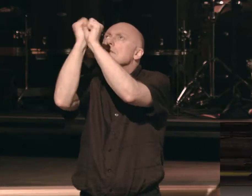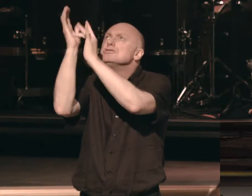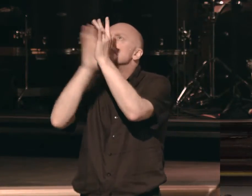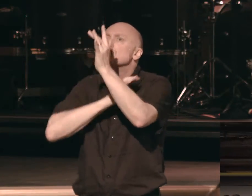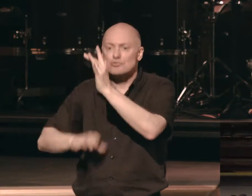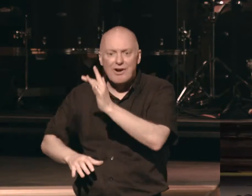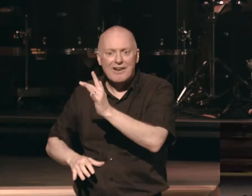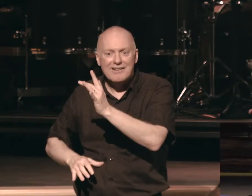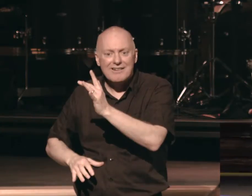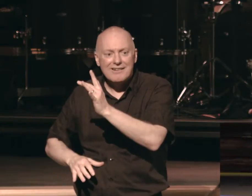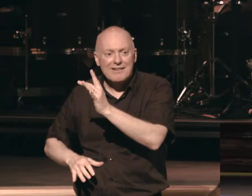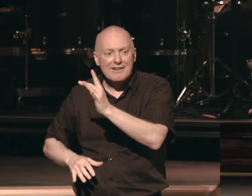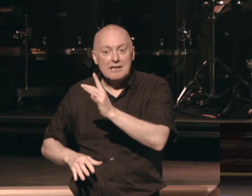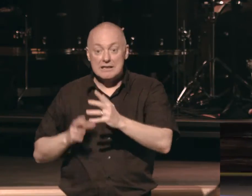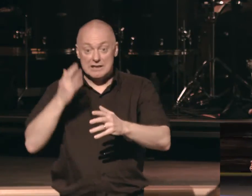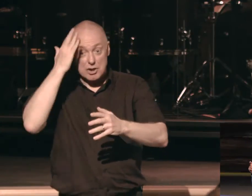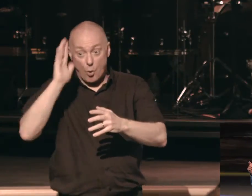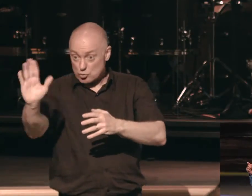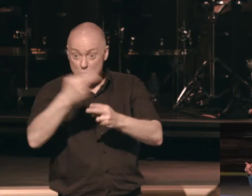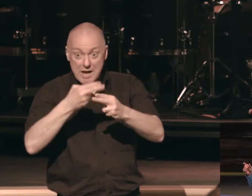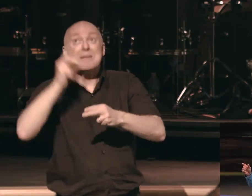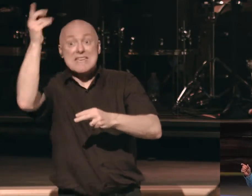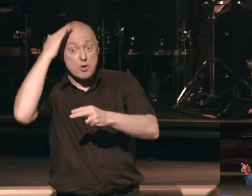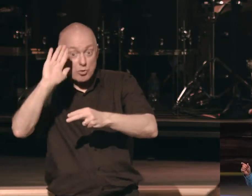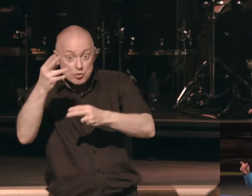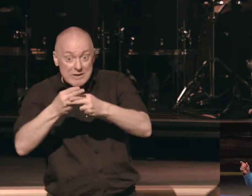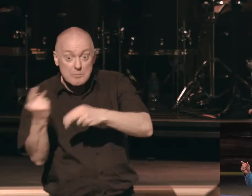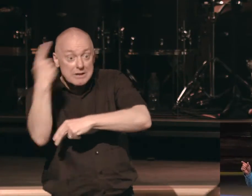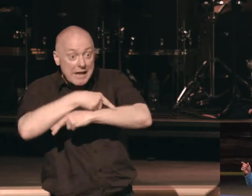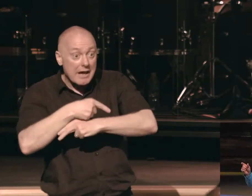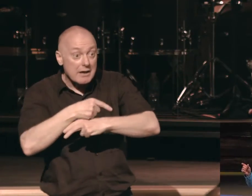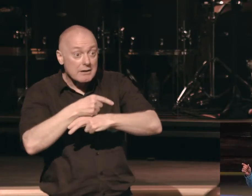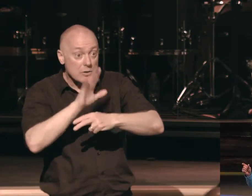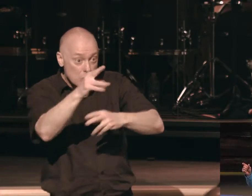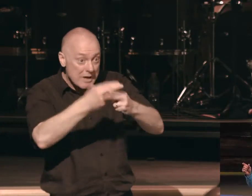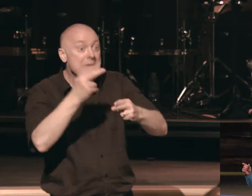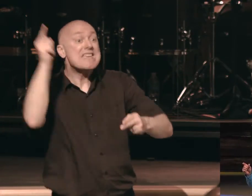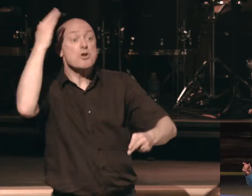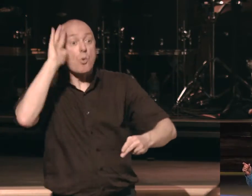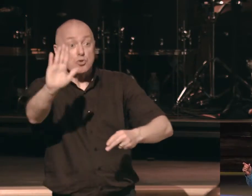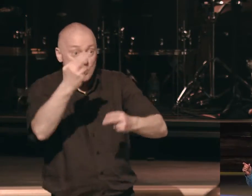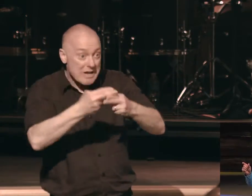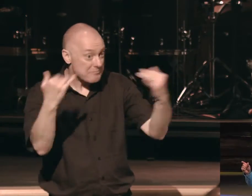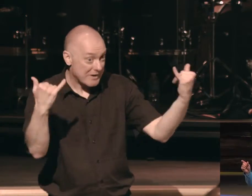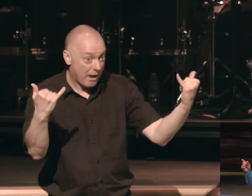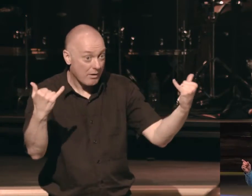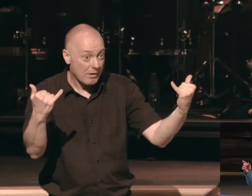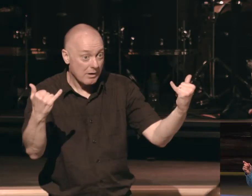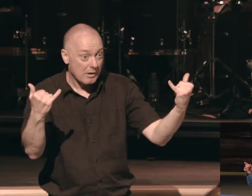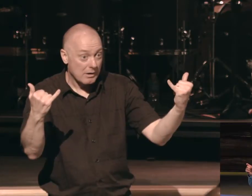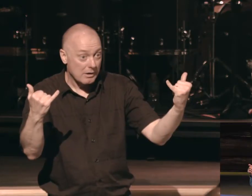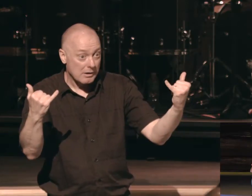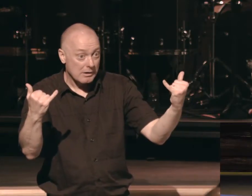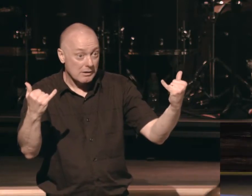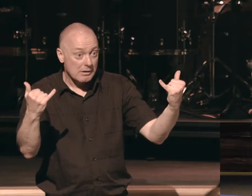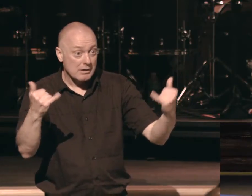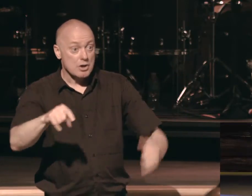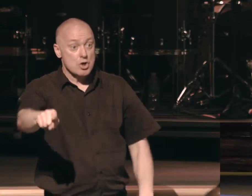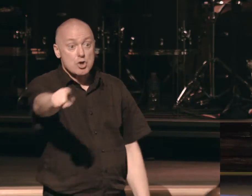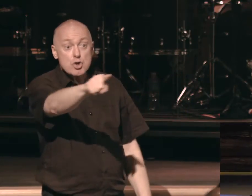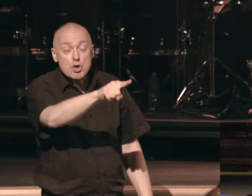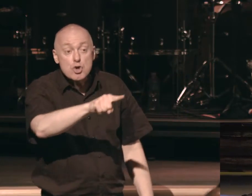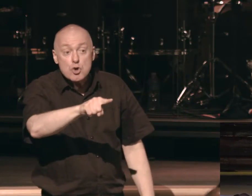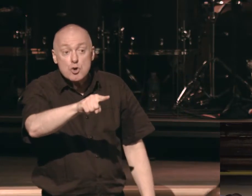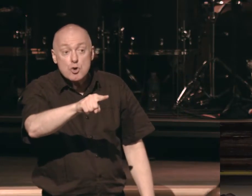him saying, he says you by name right now. He calls you by name today. Here now. He calls you by name. He says you